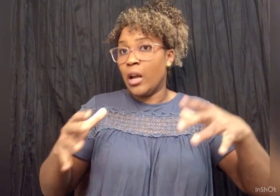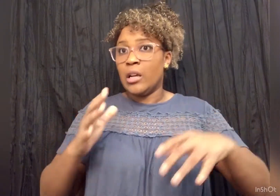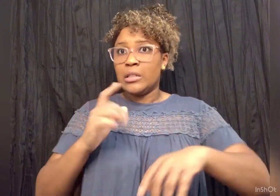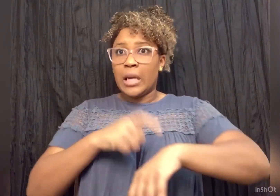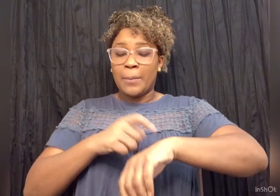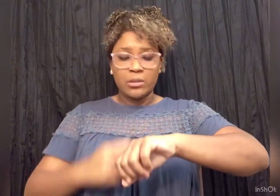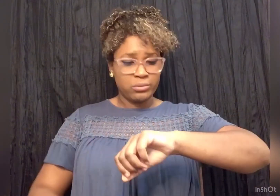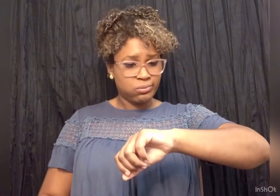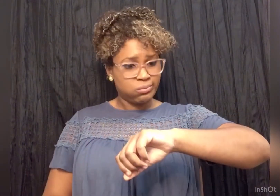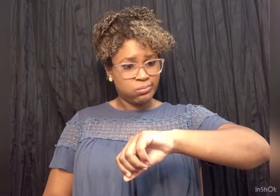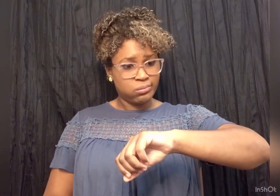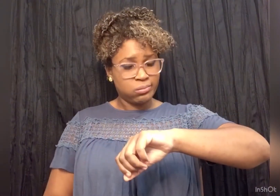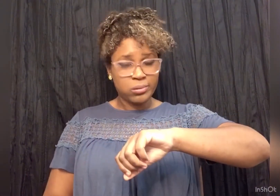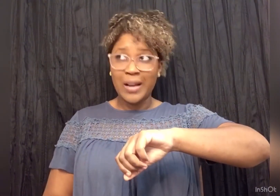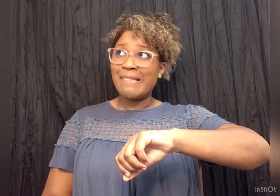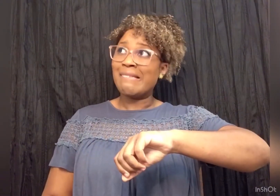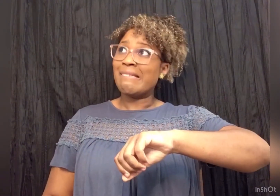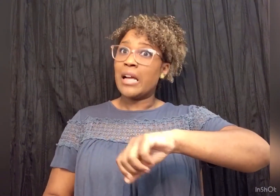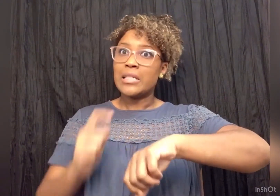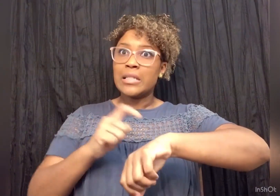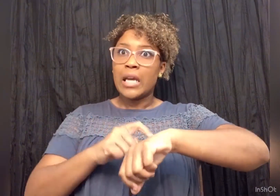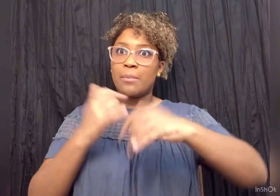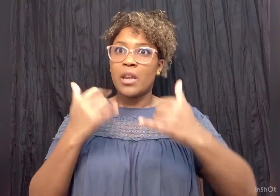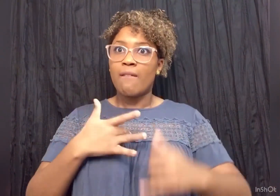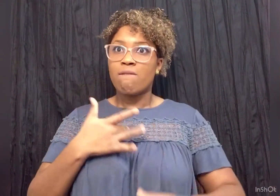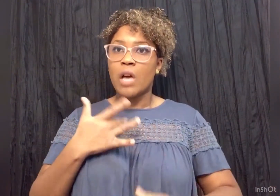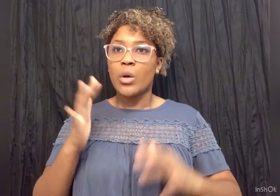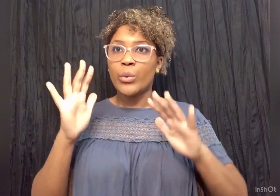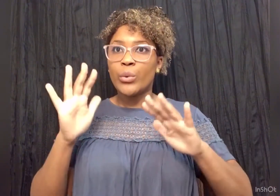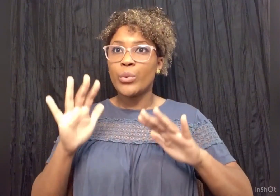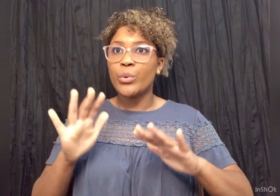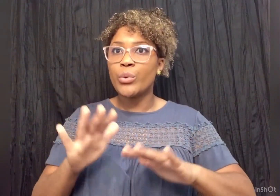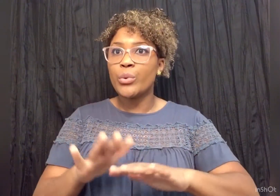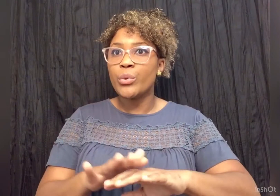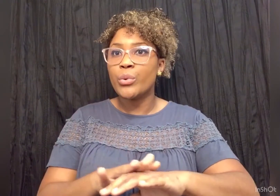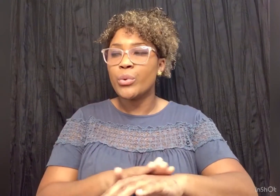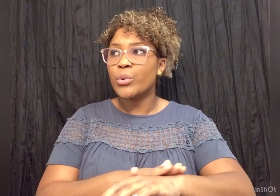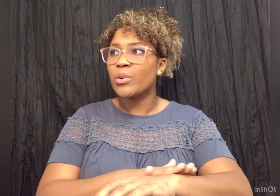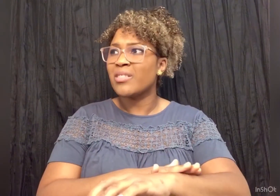down. What was the meaning of such a long session?